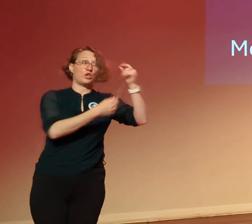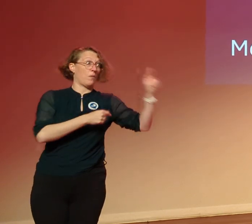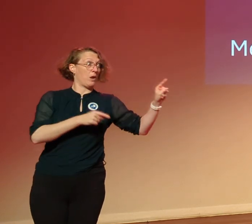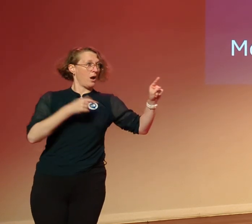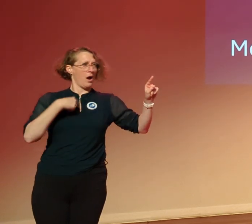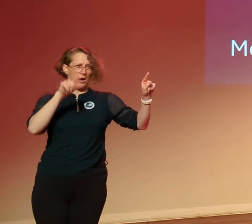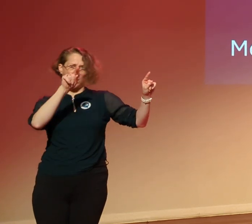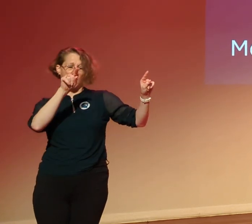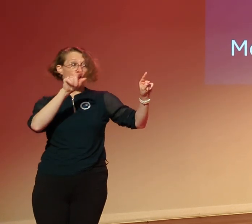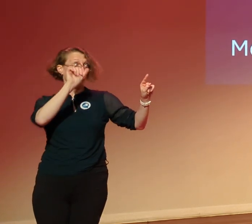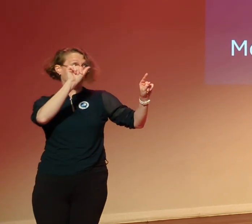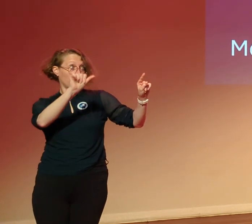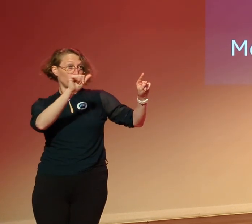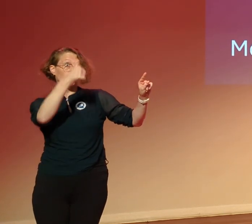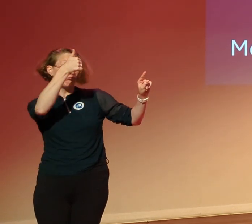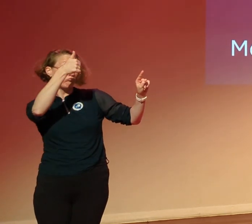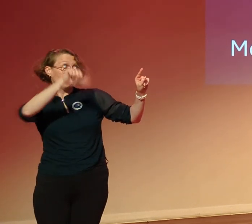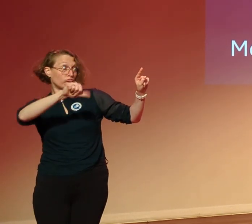each of these clips.